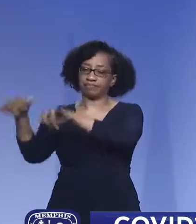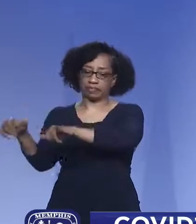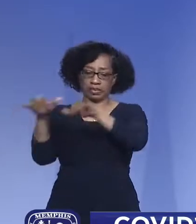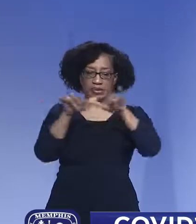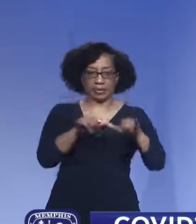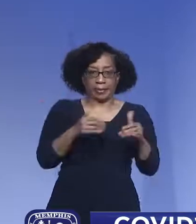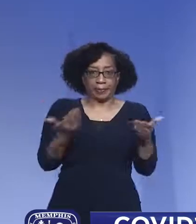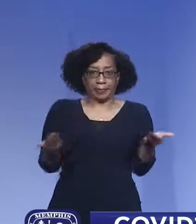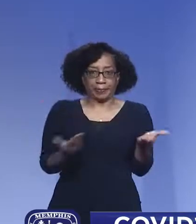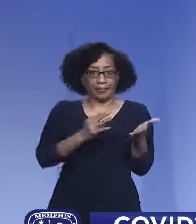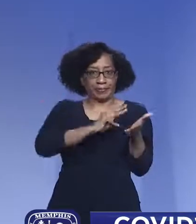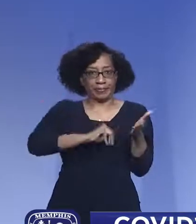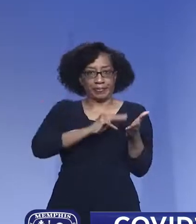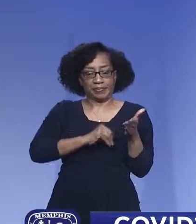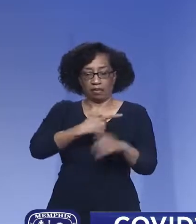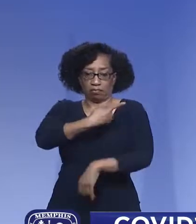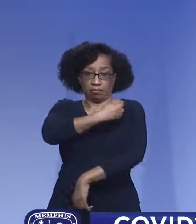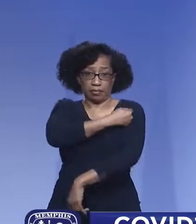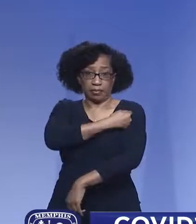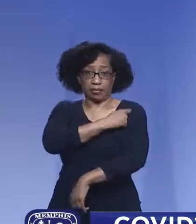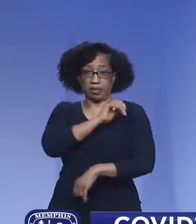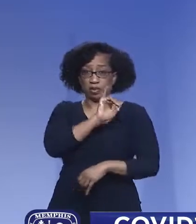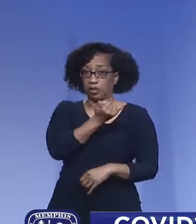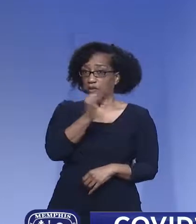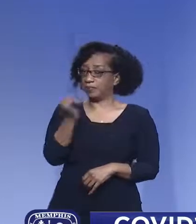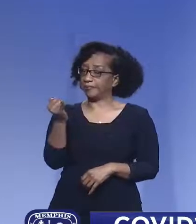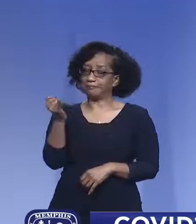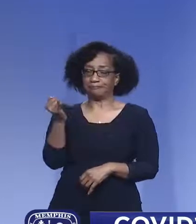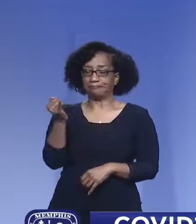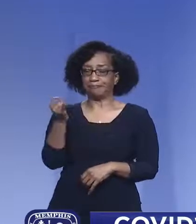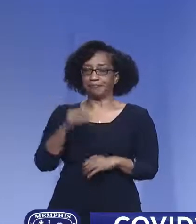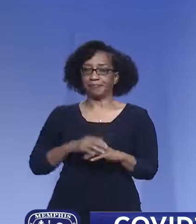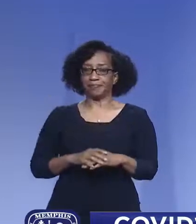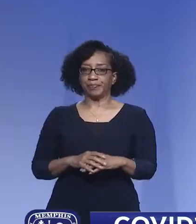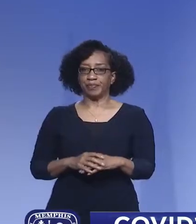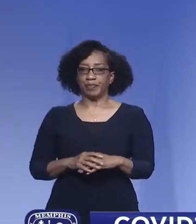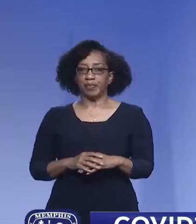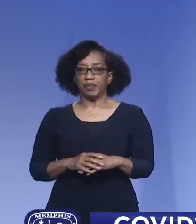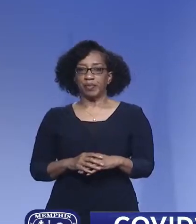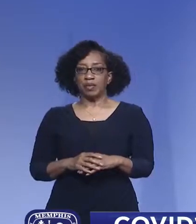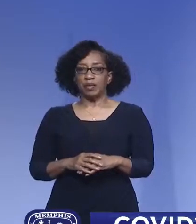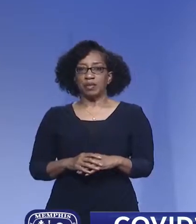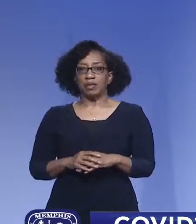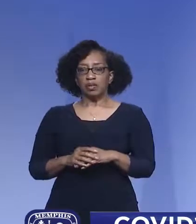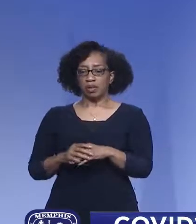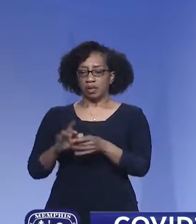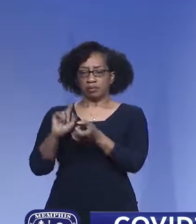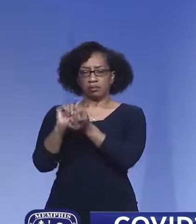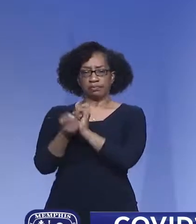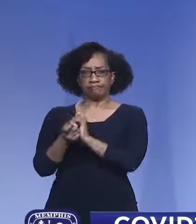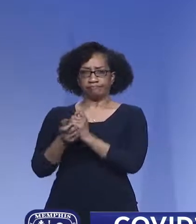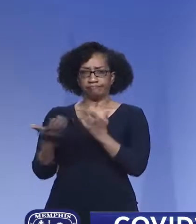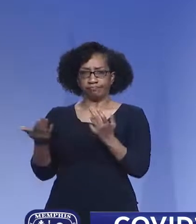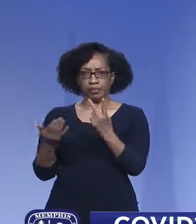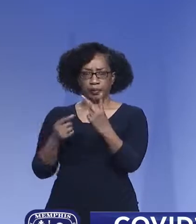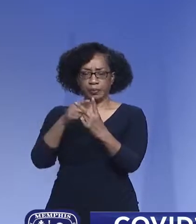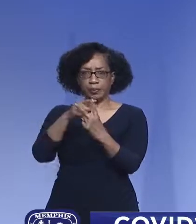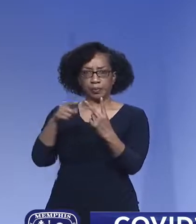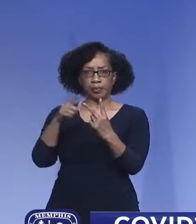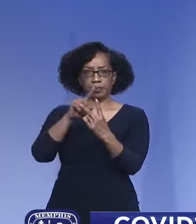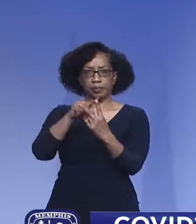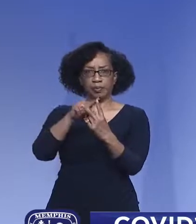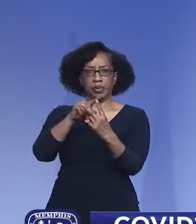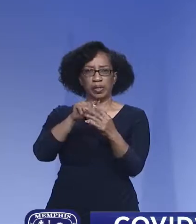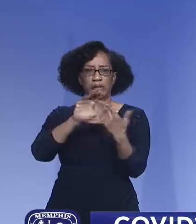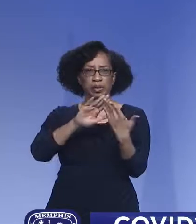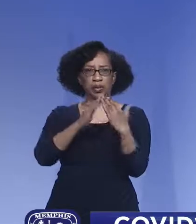our administration of the Johnson & Johnson vaccine. Now, today there are only 2 operations that are affected by that. First, we had a community-based